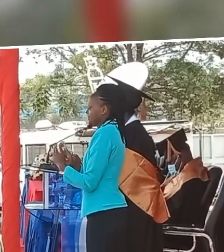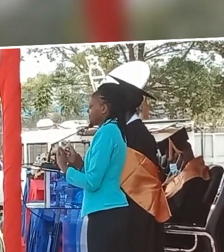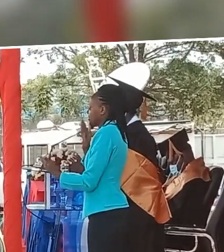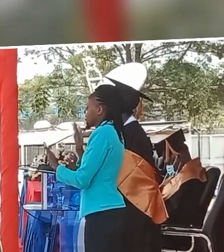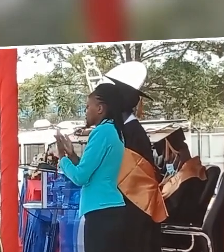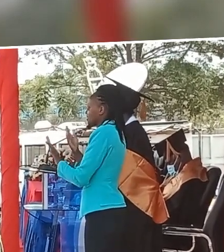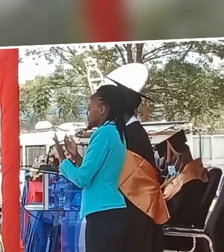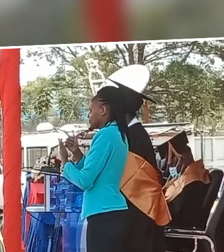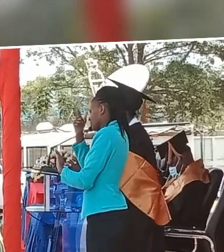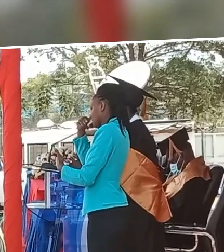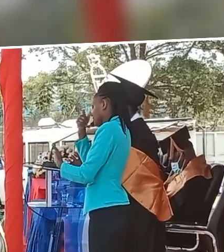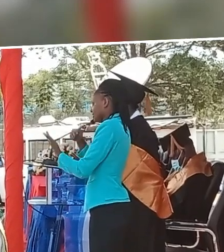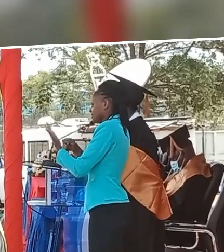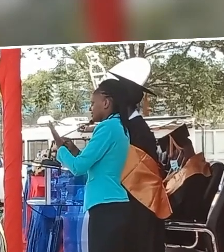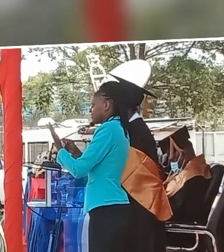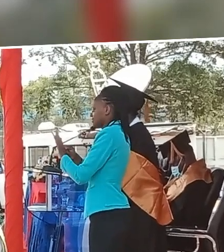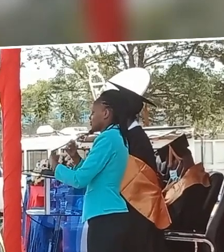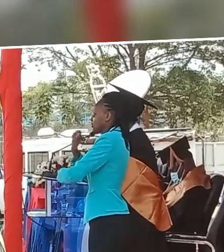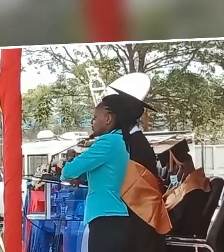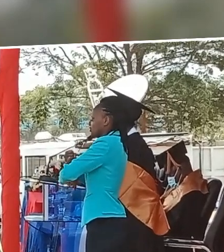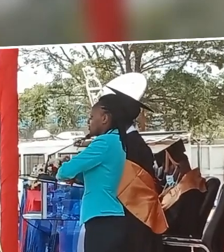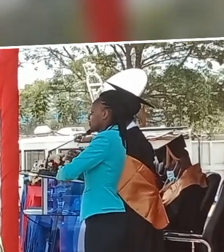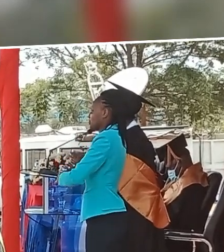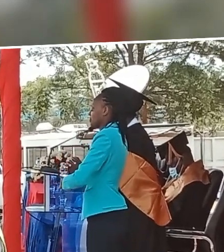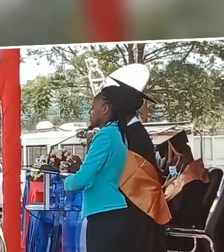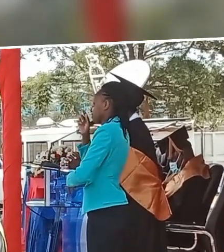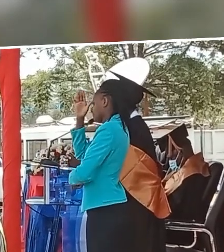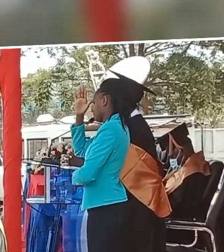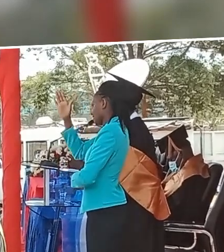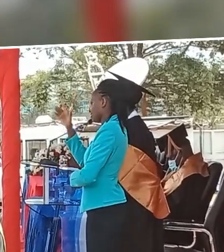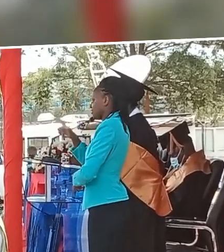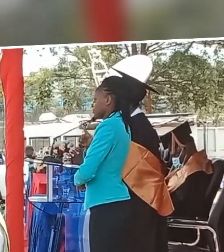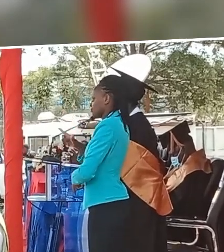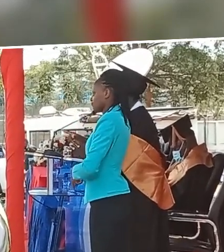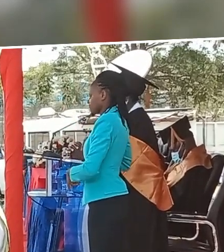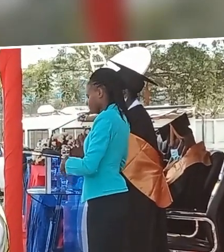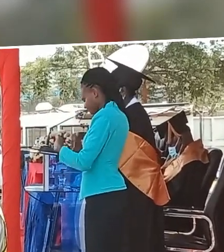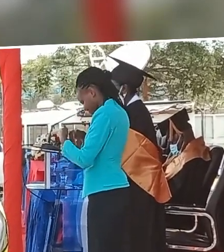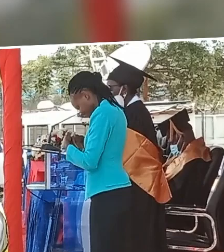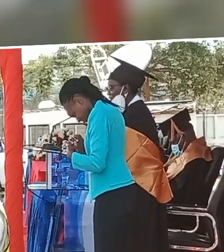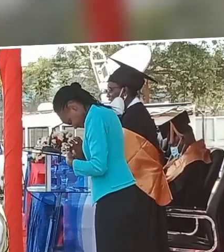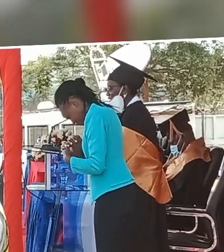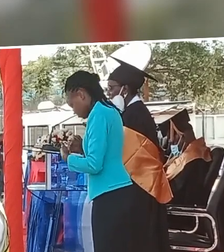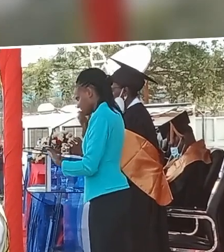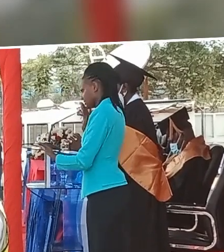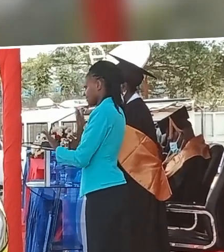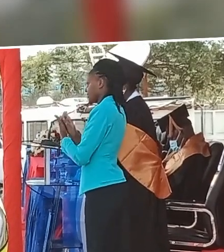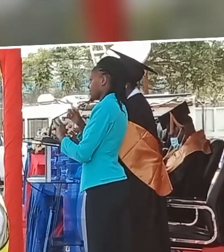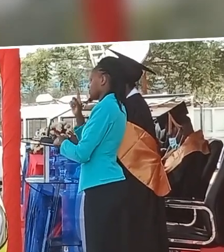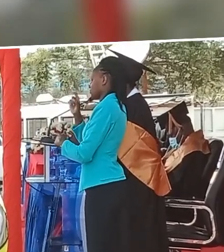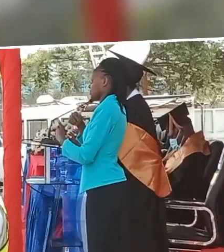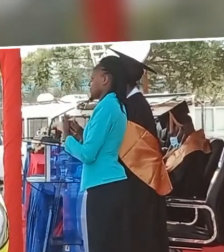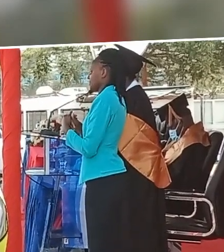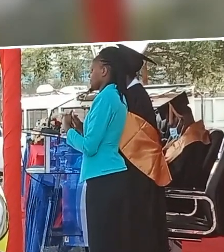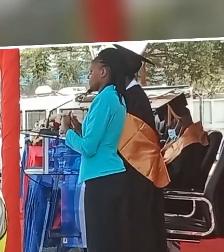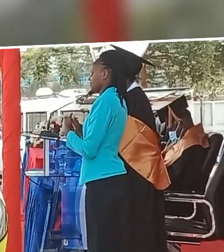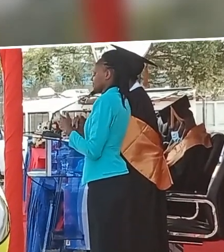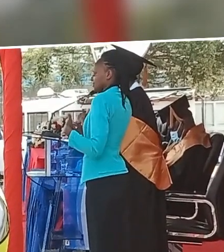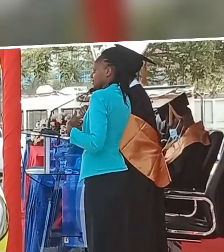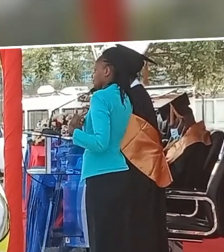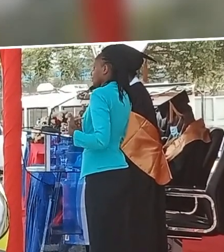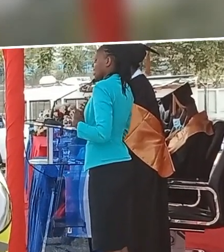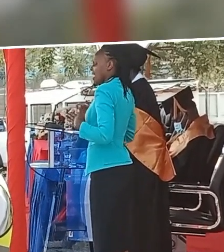thank you for THIKA Technical Institute, my Father. Lord, we bow down to say thank you. Our hearts are filled with